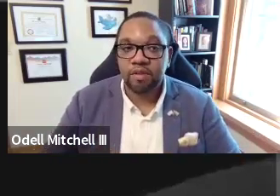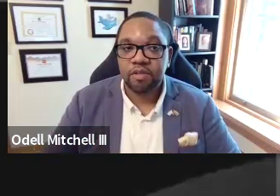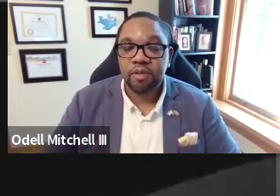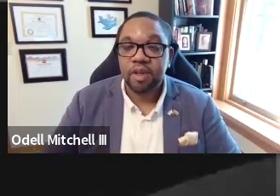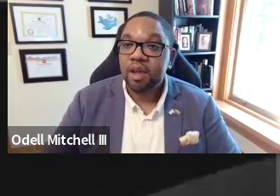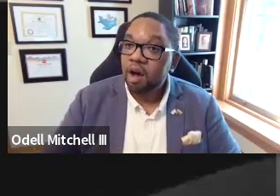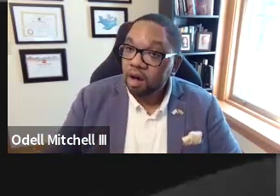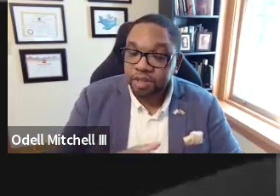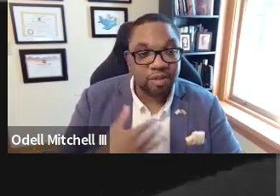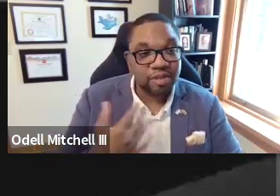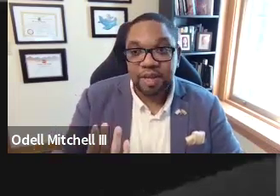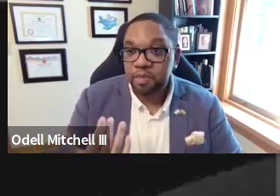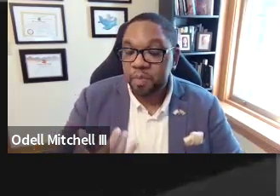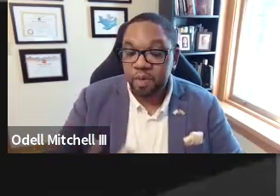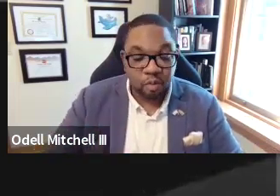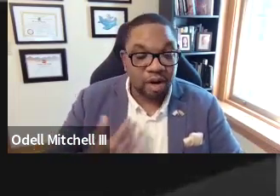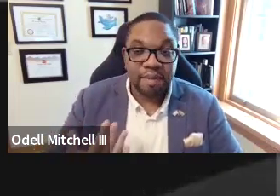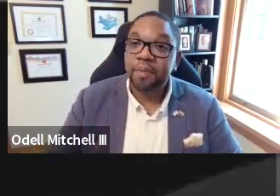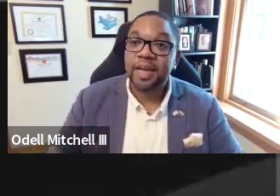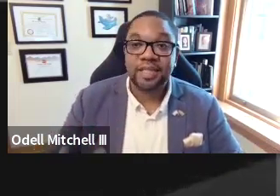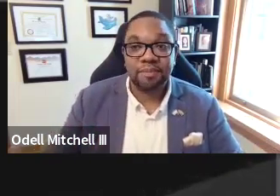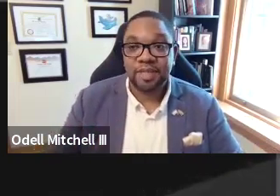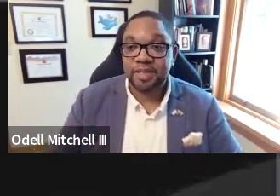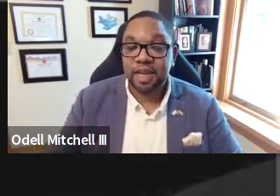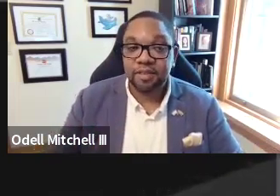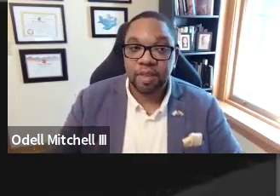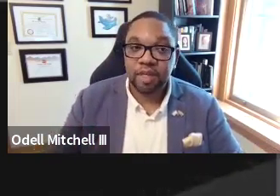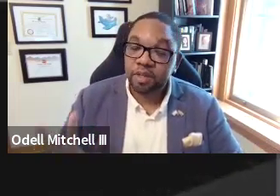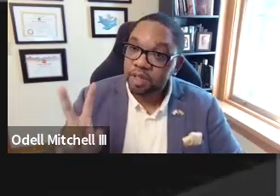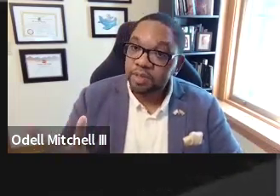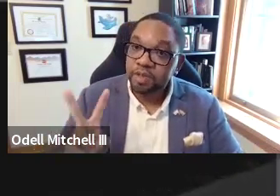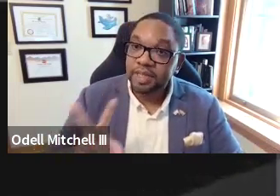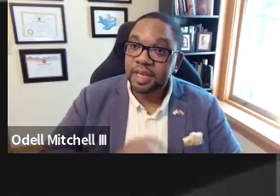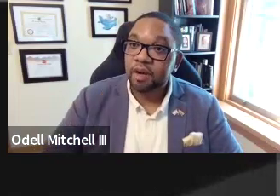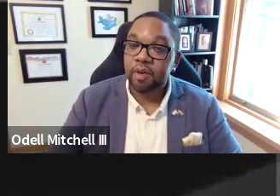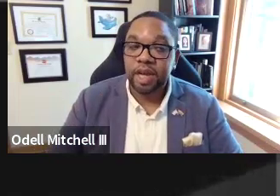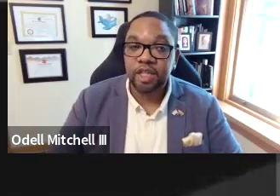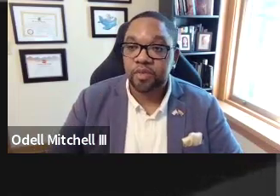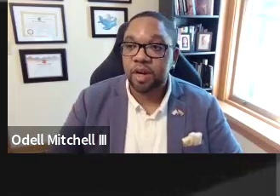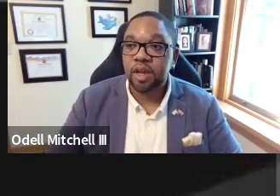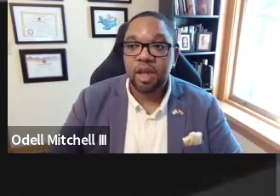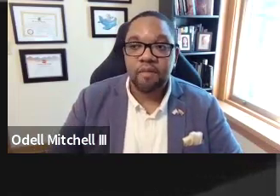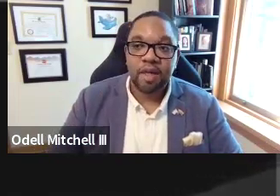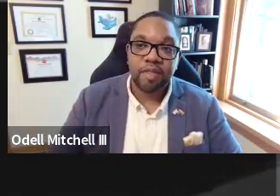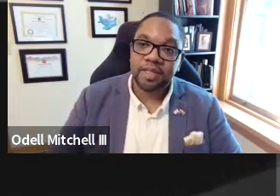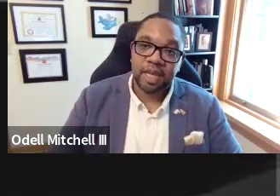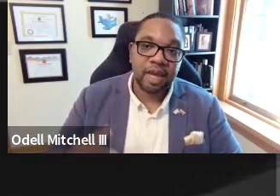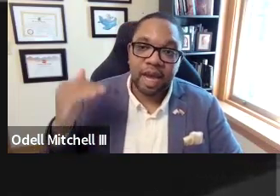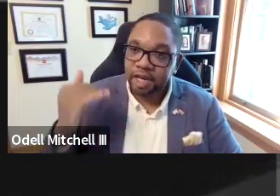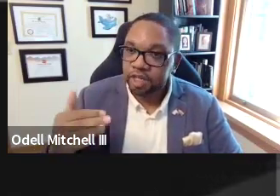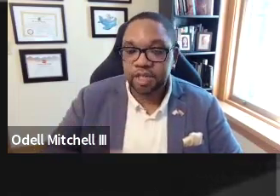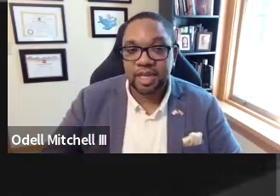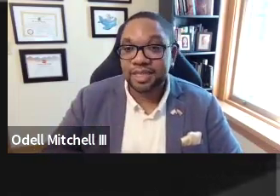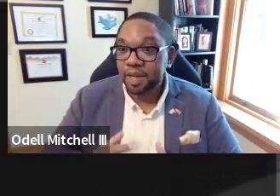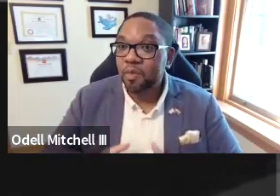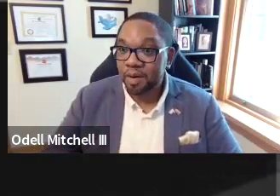my values. Also, sometimes people are worried about pricing themselves out of something. So sometimes you can set a range for it. Rather than saying,